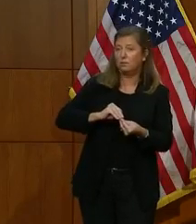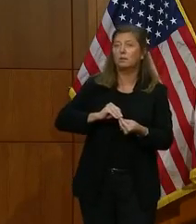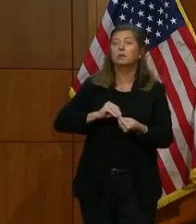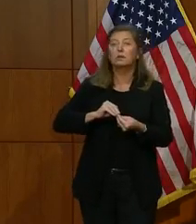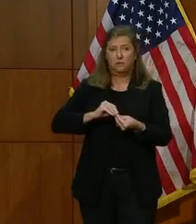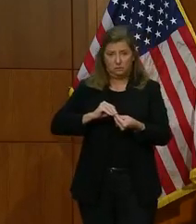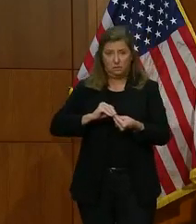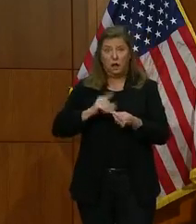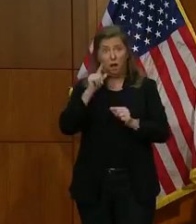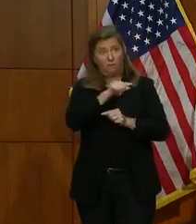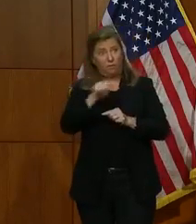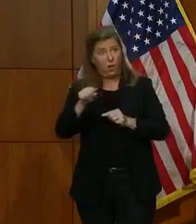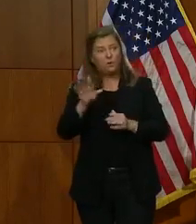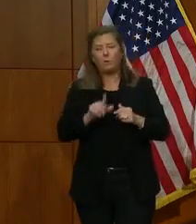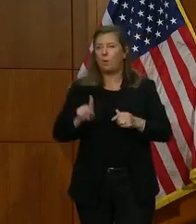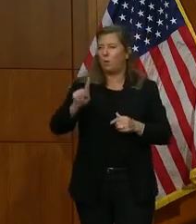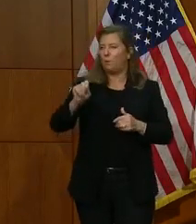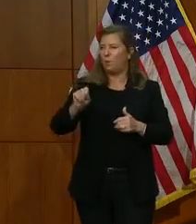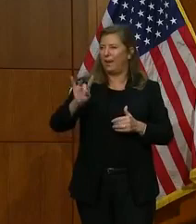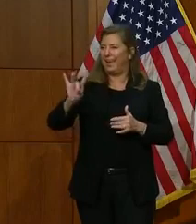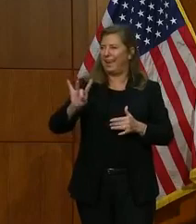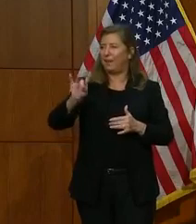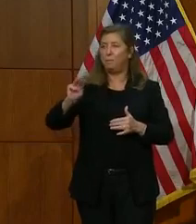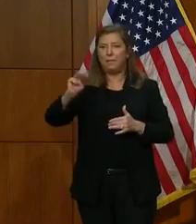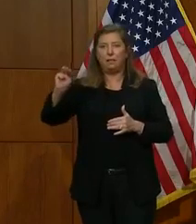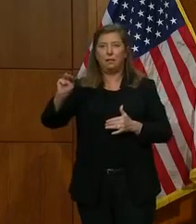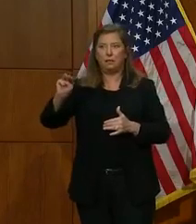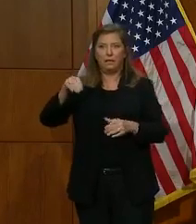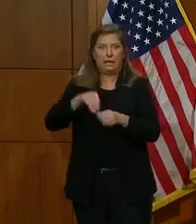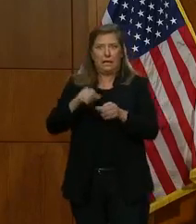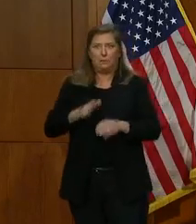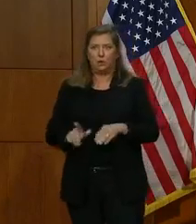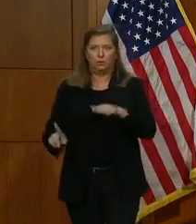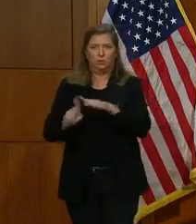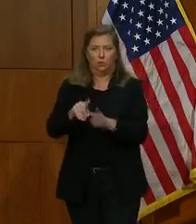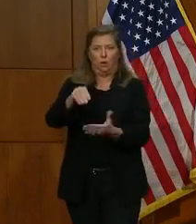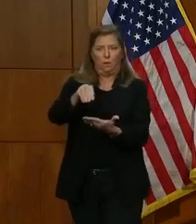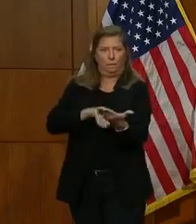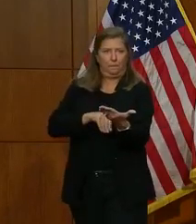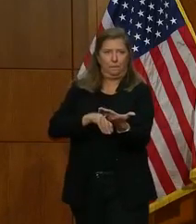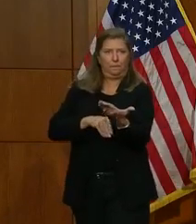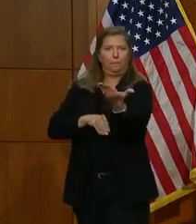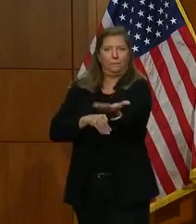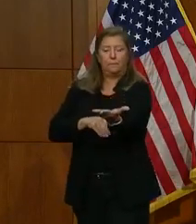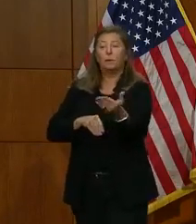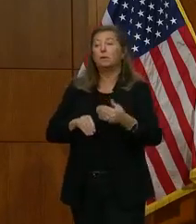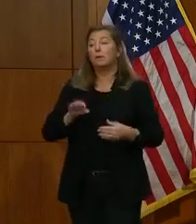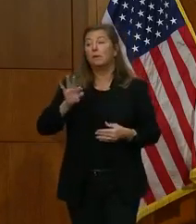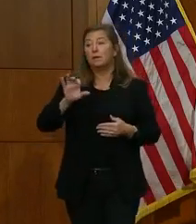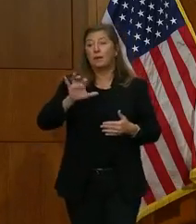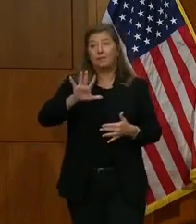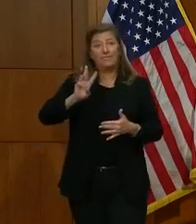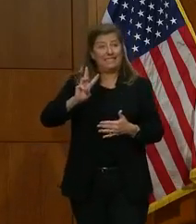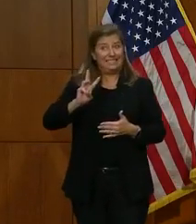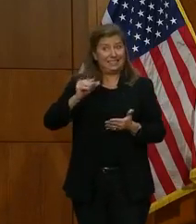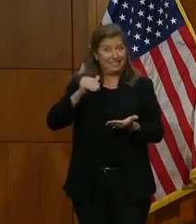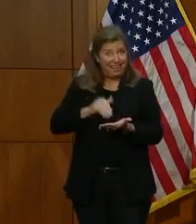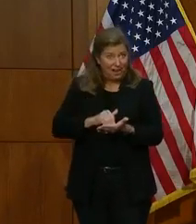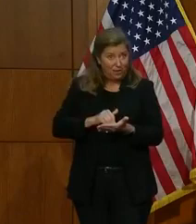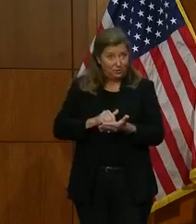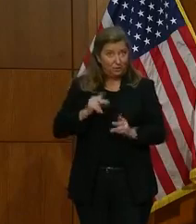Of those, almost 1.8 million were cast in person, and 956,000